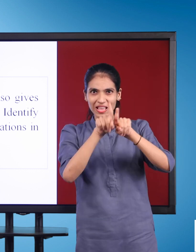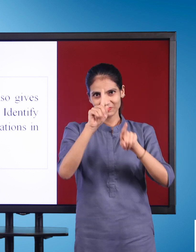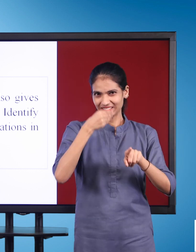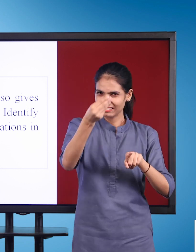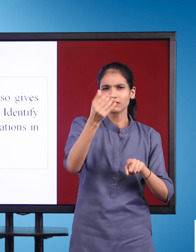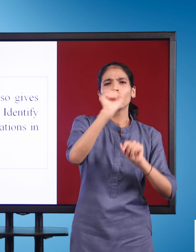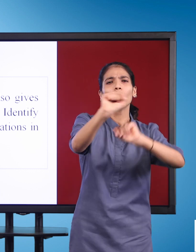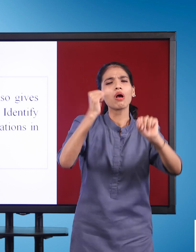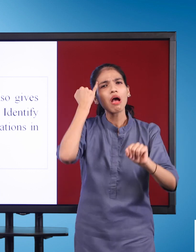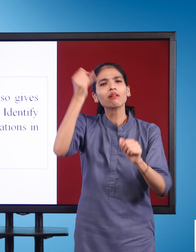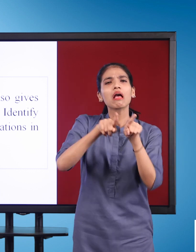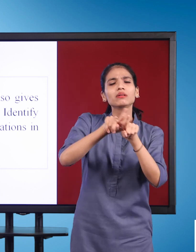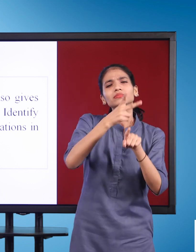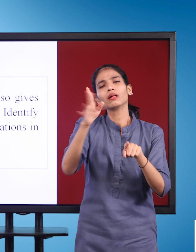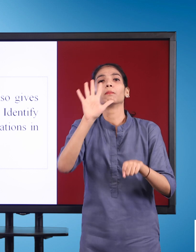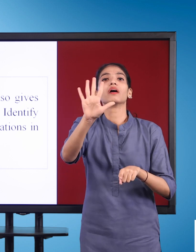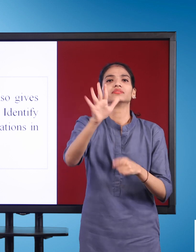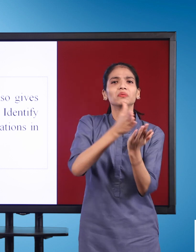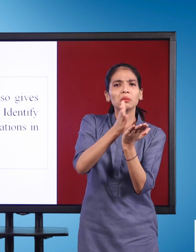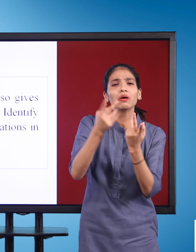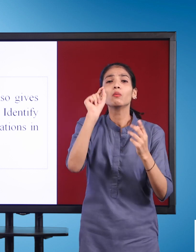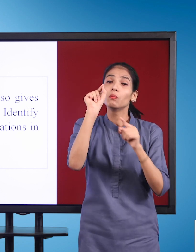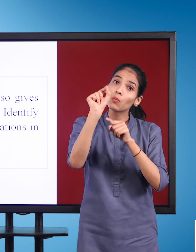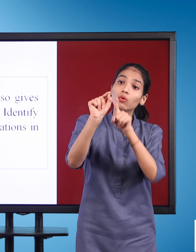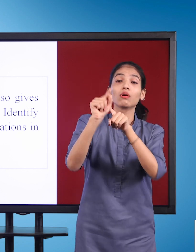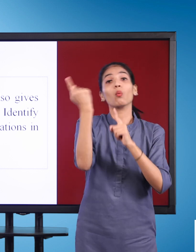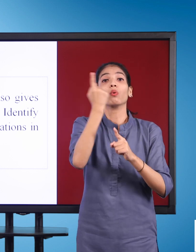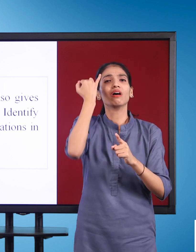5 such situations in your daily life.